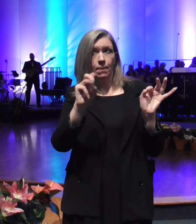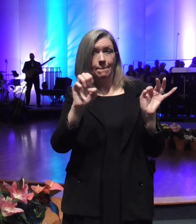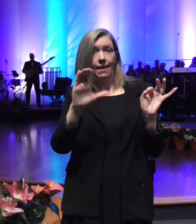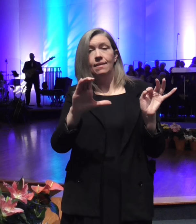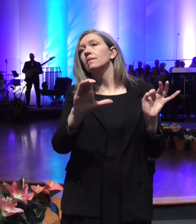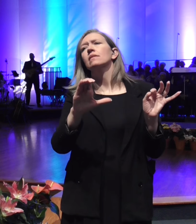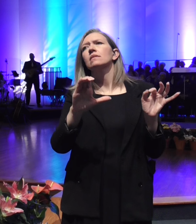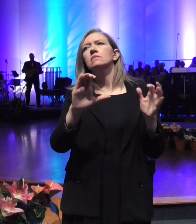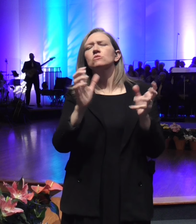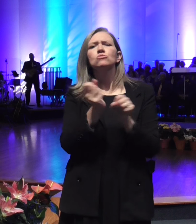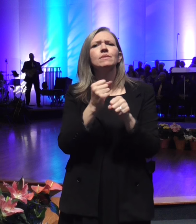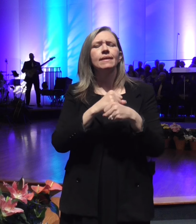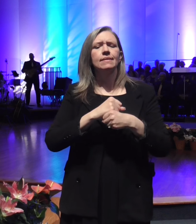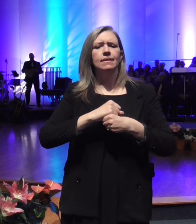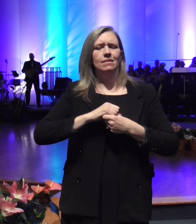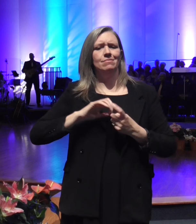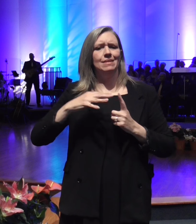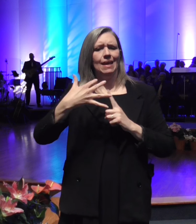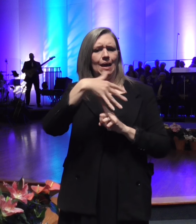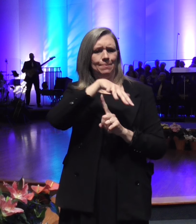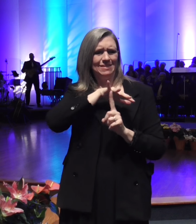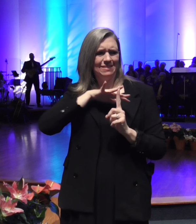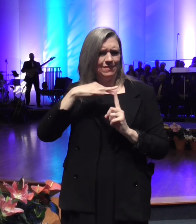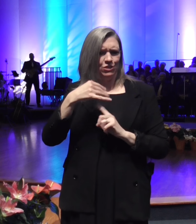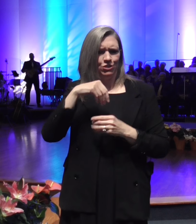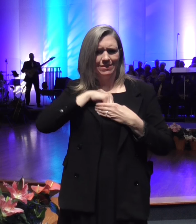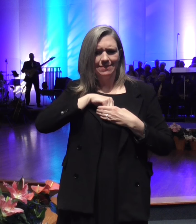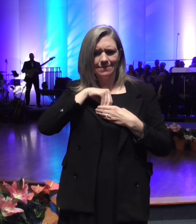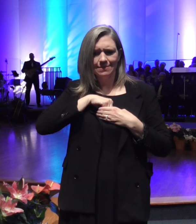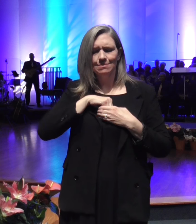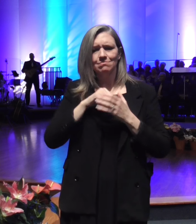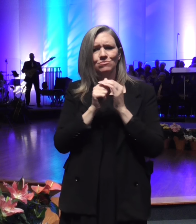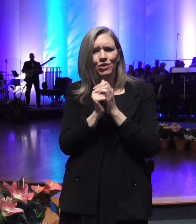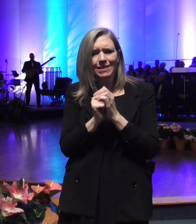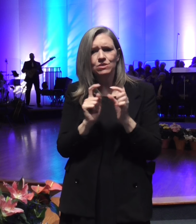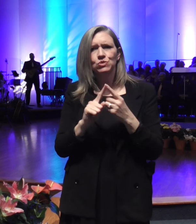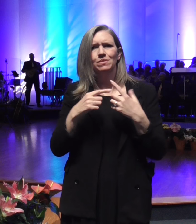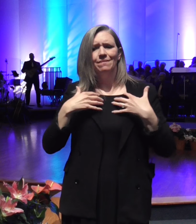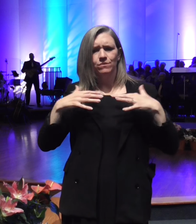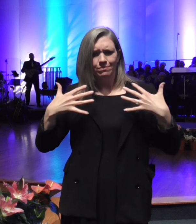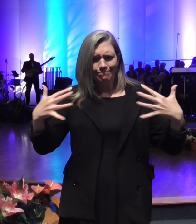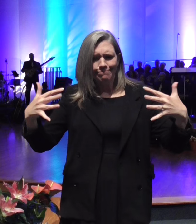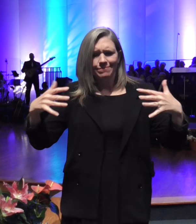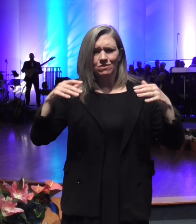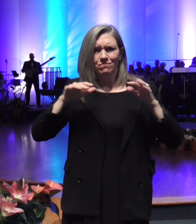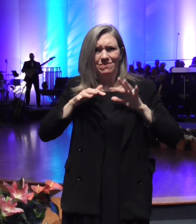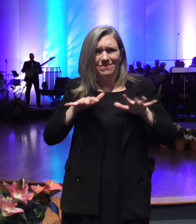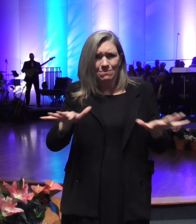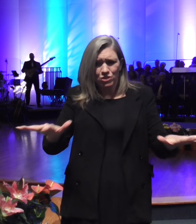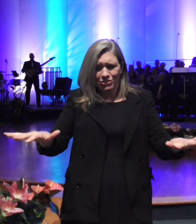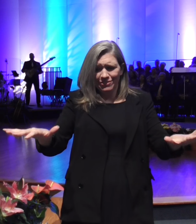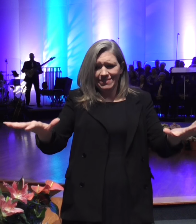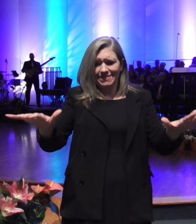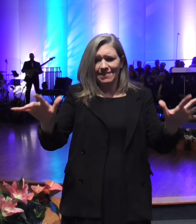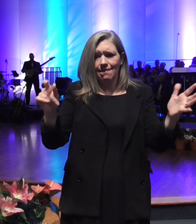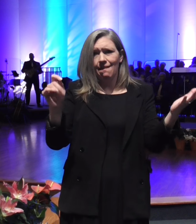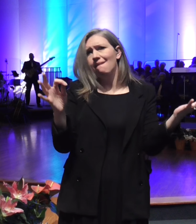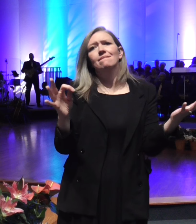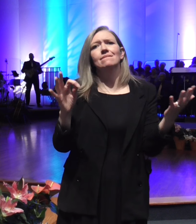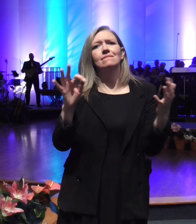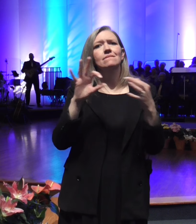atmosphere within oneself, praying oneself into a frequency of resonance and a vibration